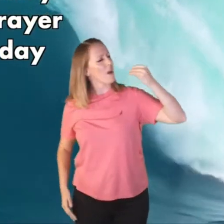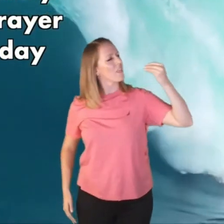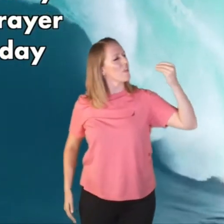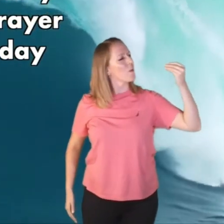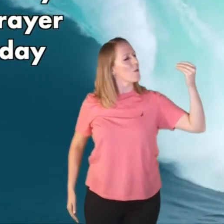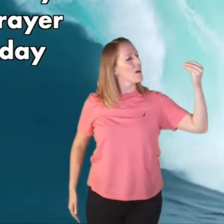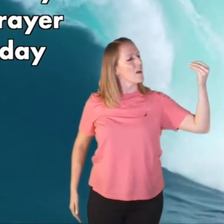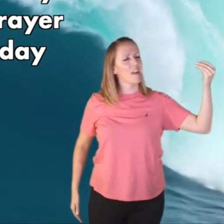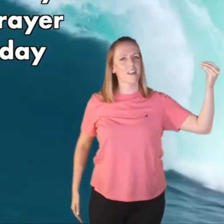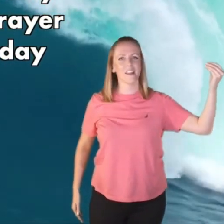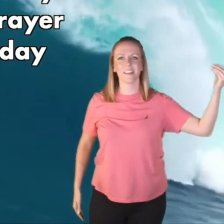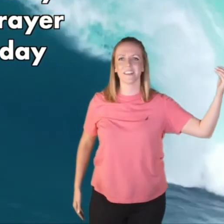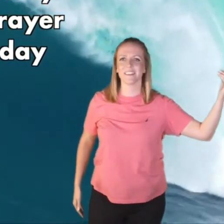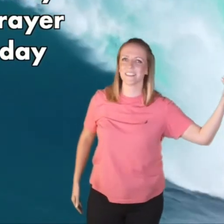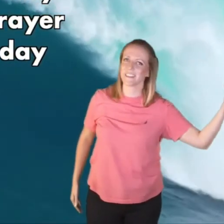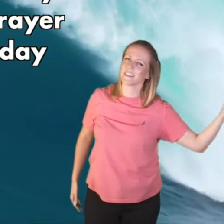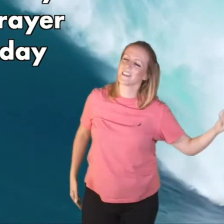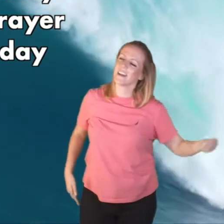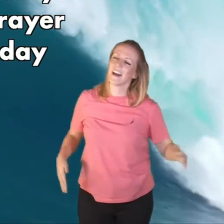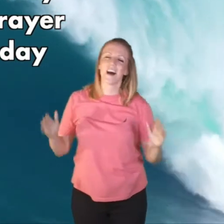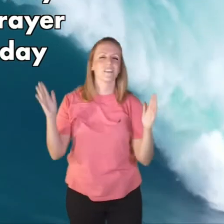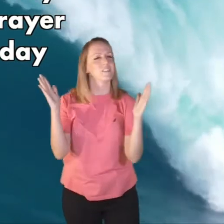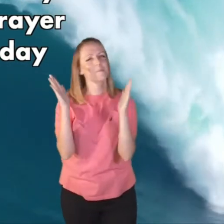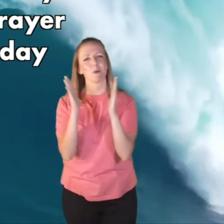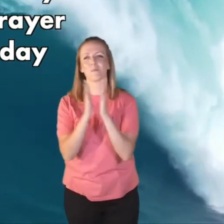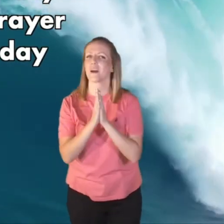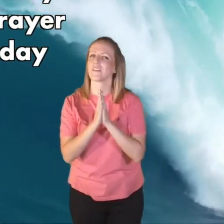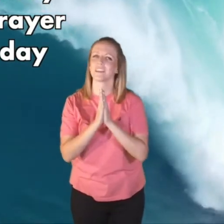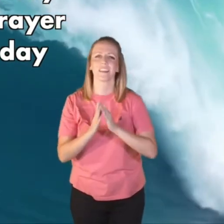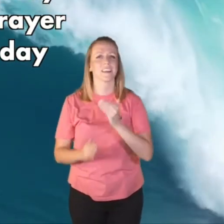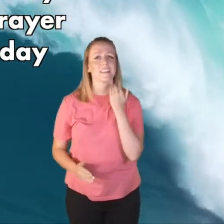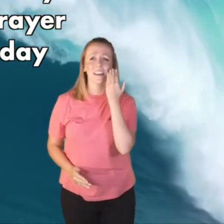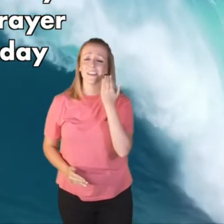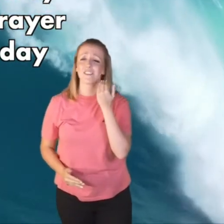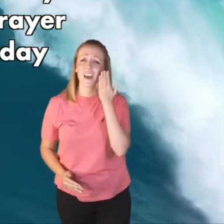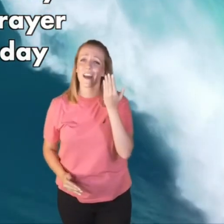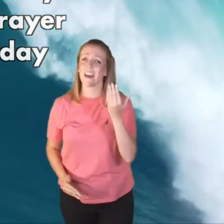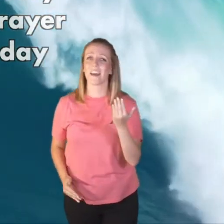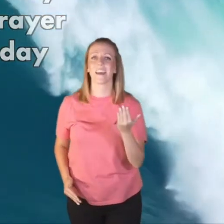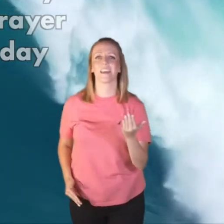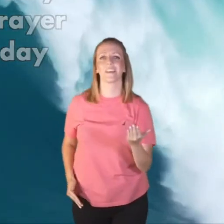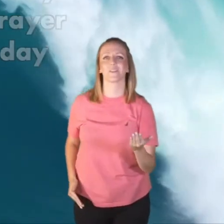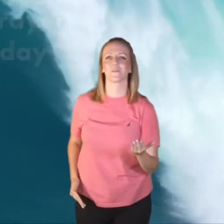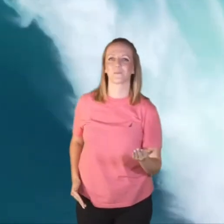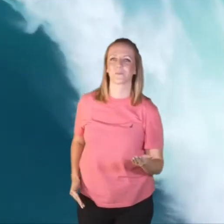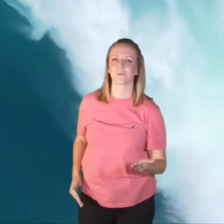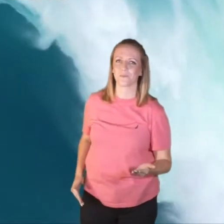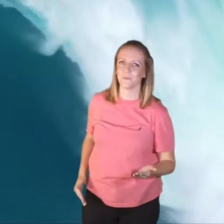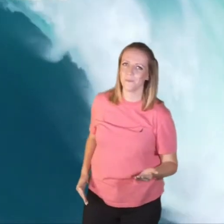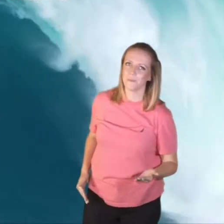our breath away. Our simple prayer is this each day.